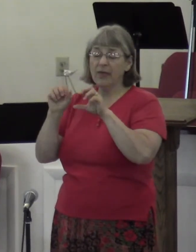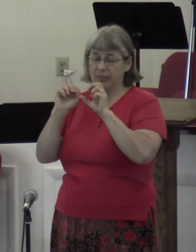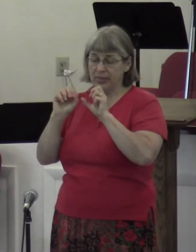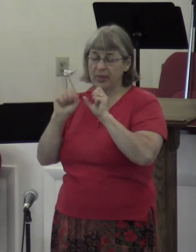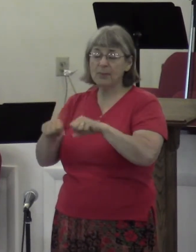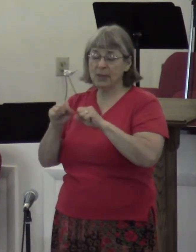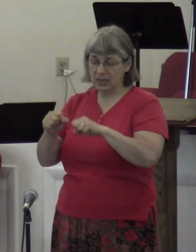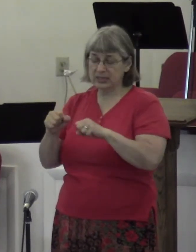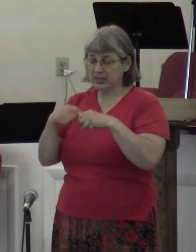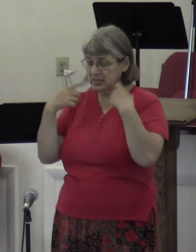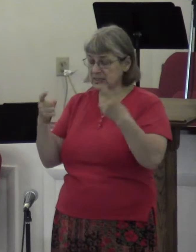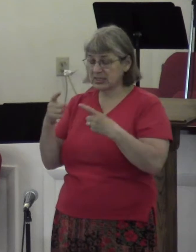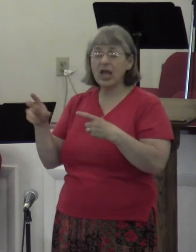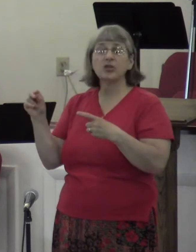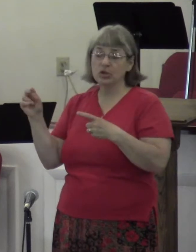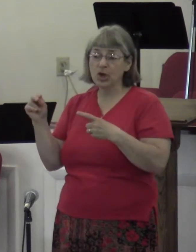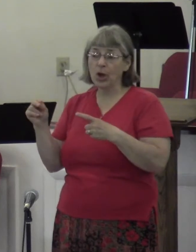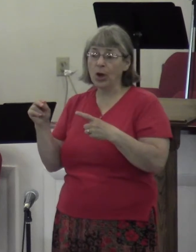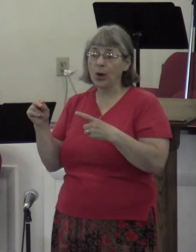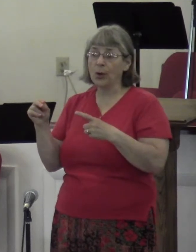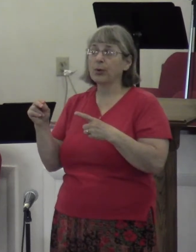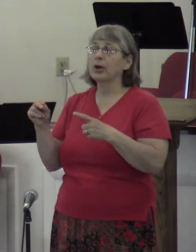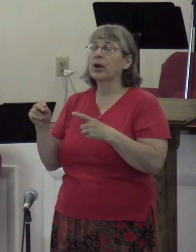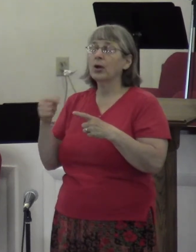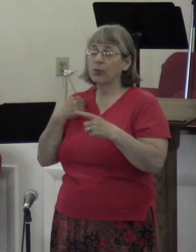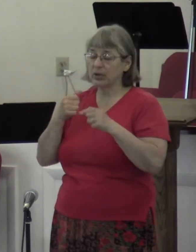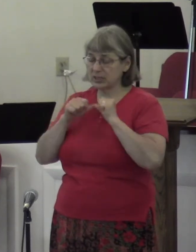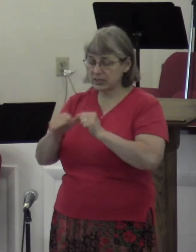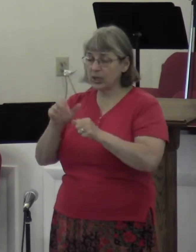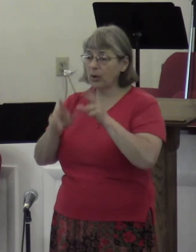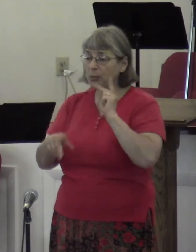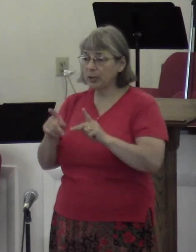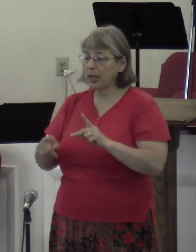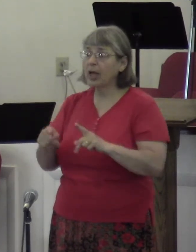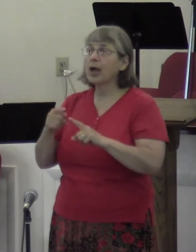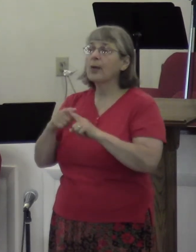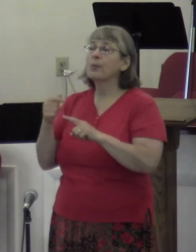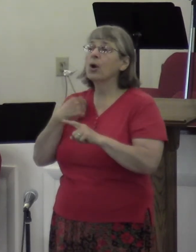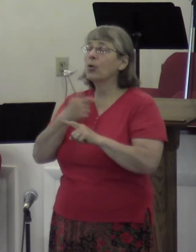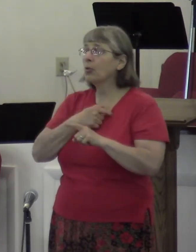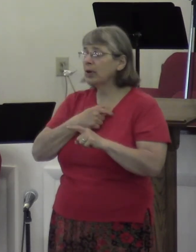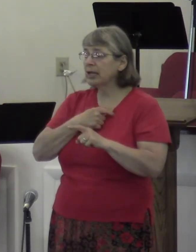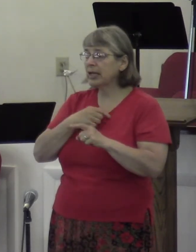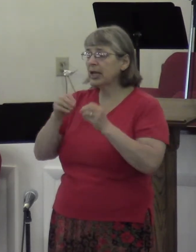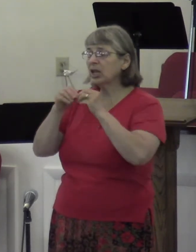human. But what it does mean is that we lose the have to.